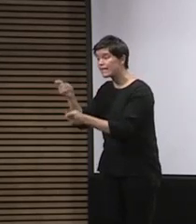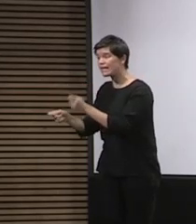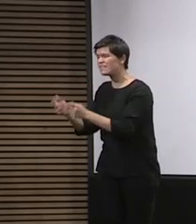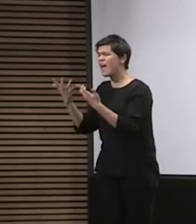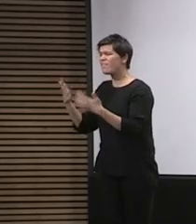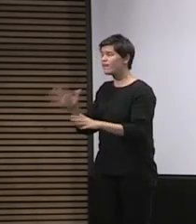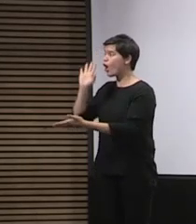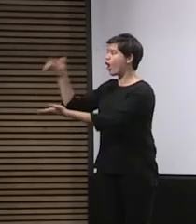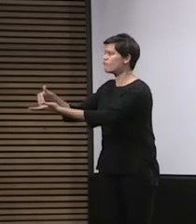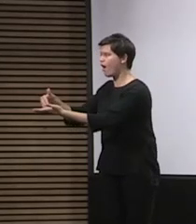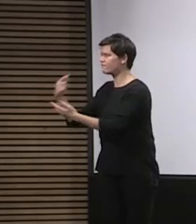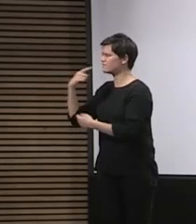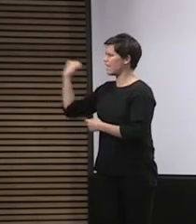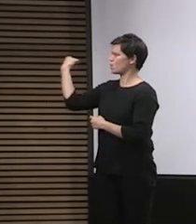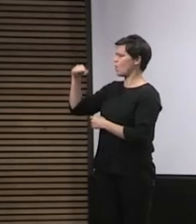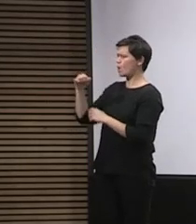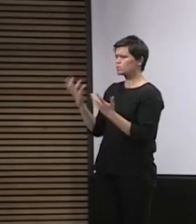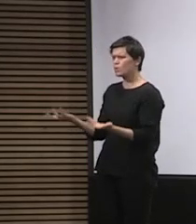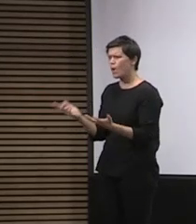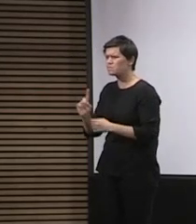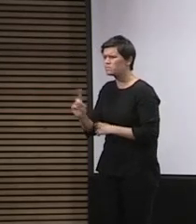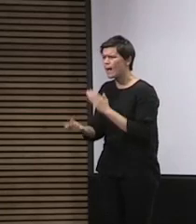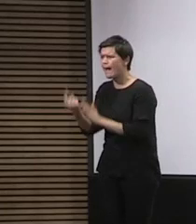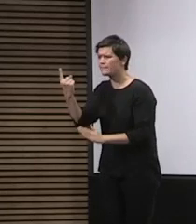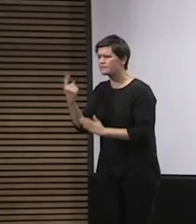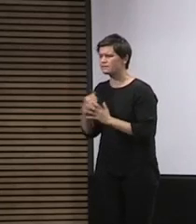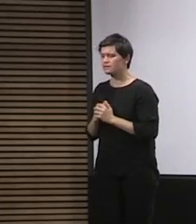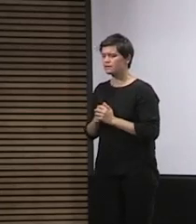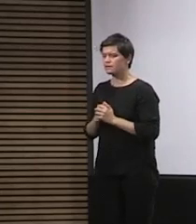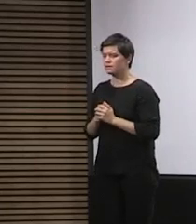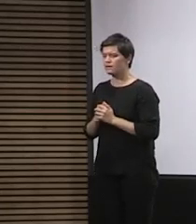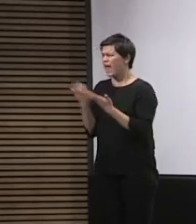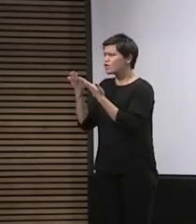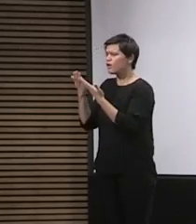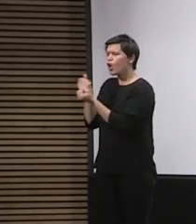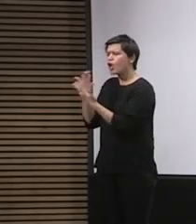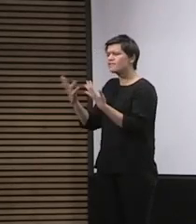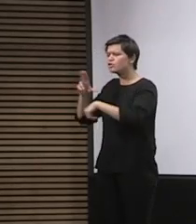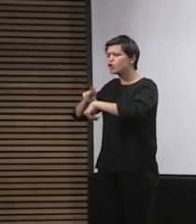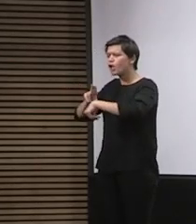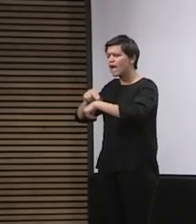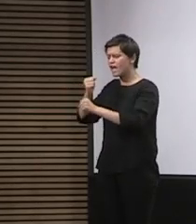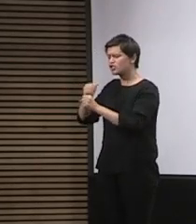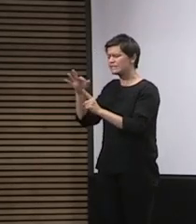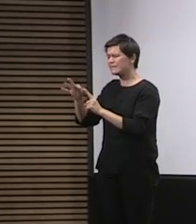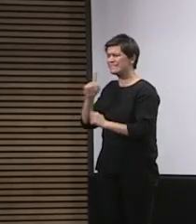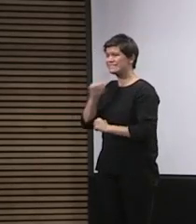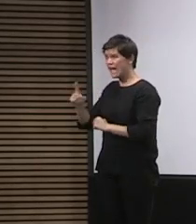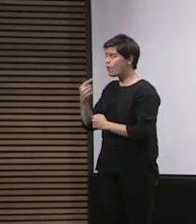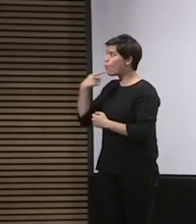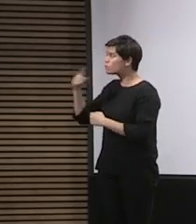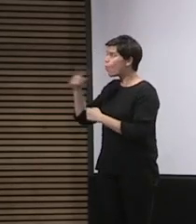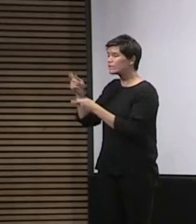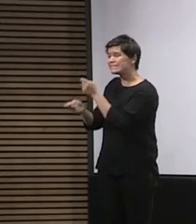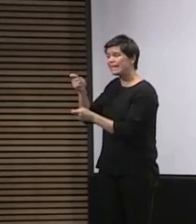on the details behind that particular query, but we are. It's a general complaint from many GPs, so that they can't receive enough swabs. Is there a